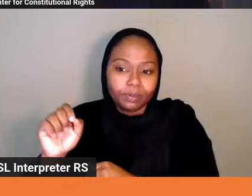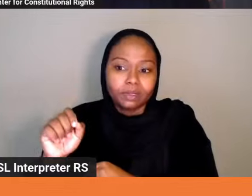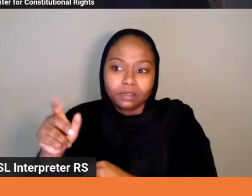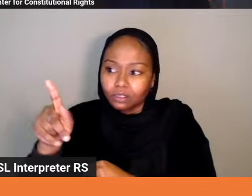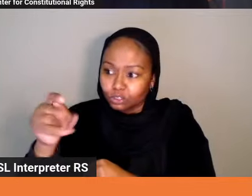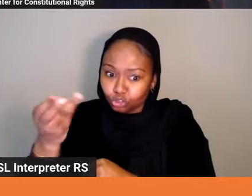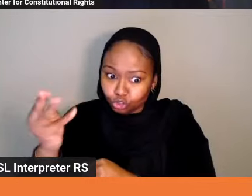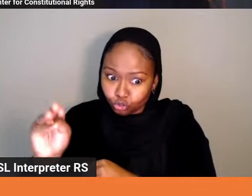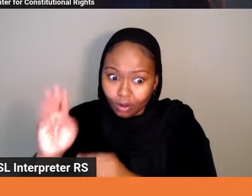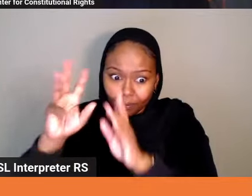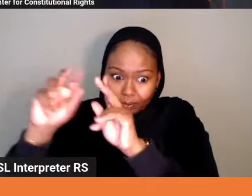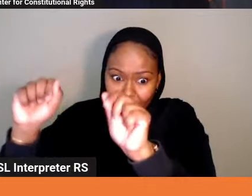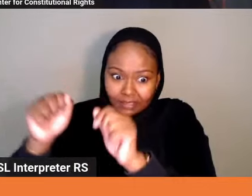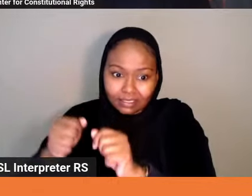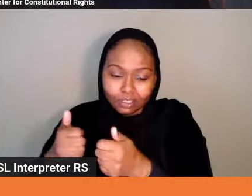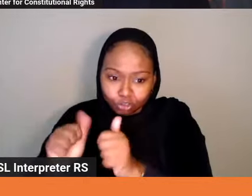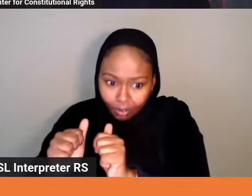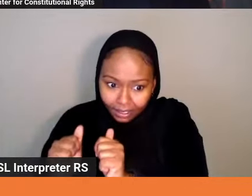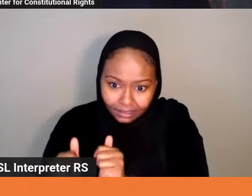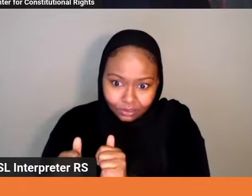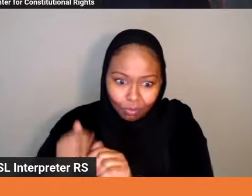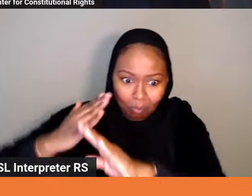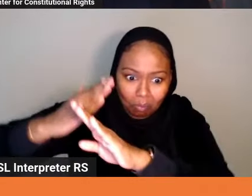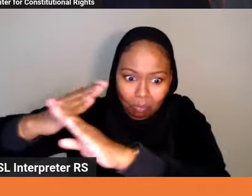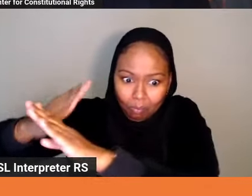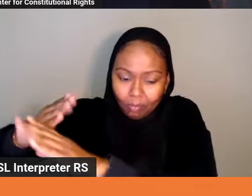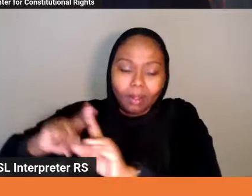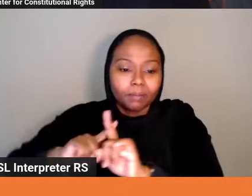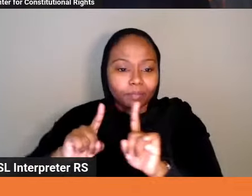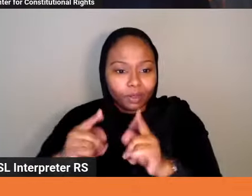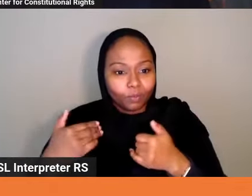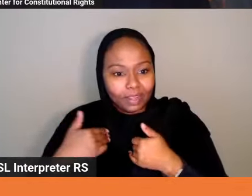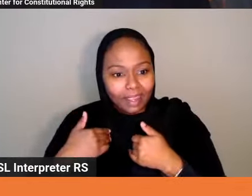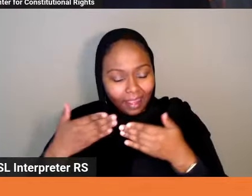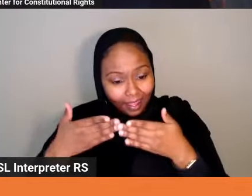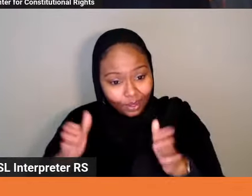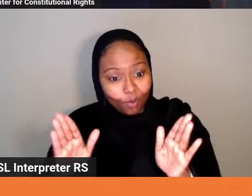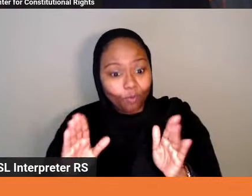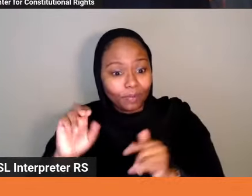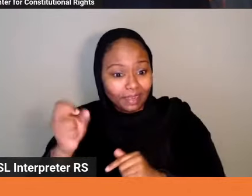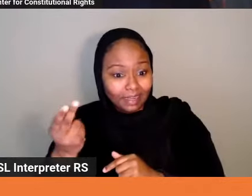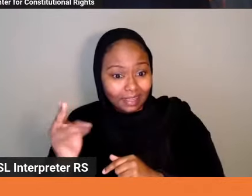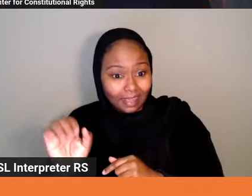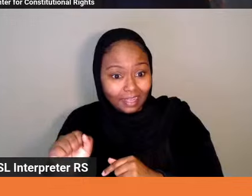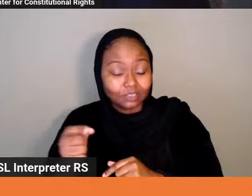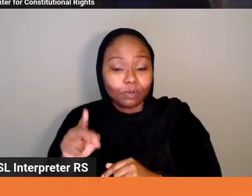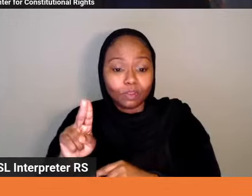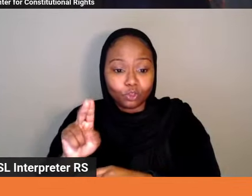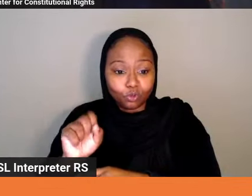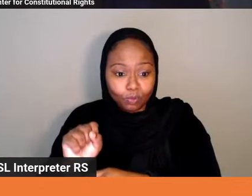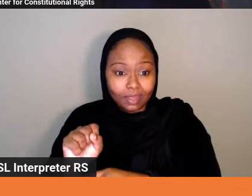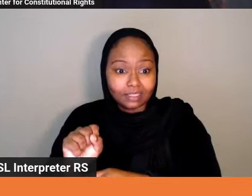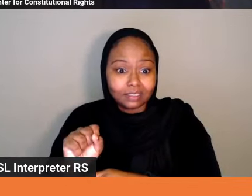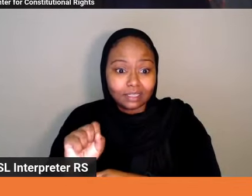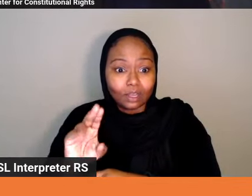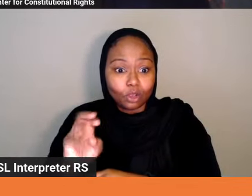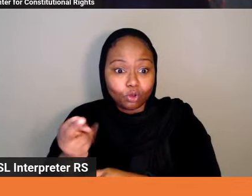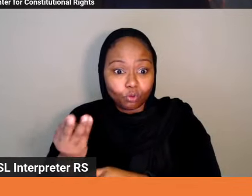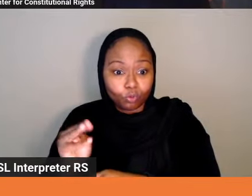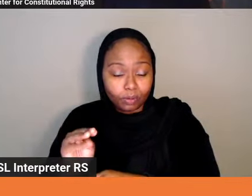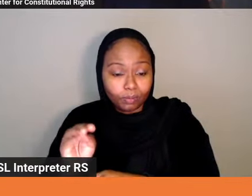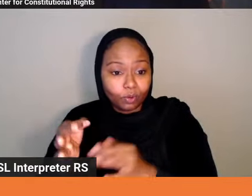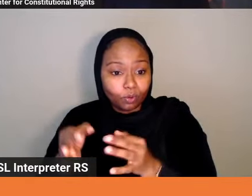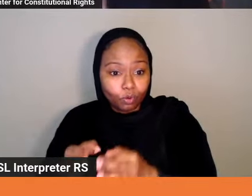a successful opening of an investigation into U.S. torture by the International Criminal Court, affirmed by the appeals